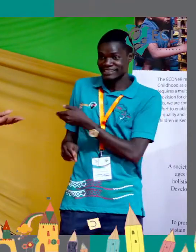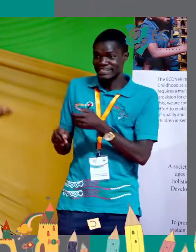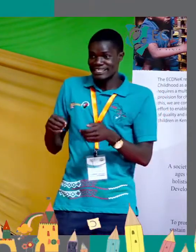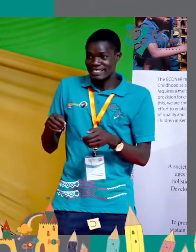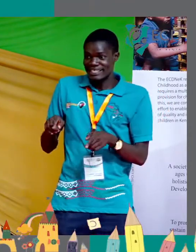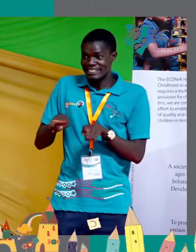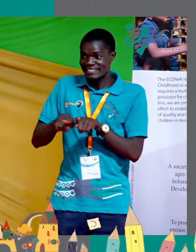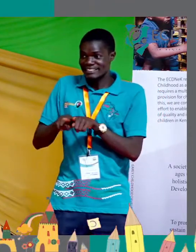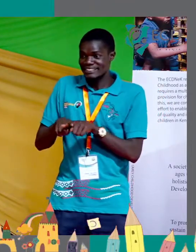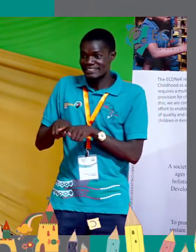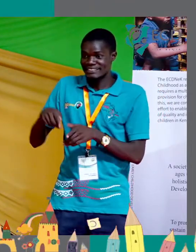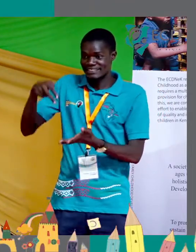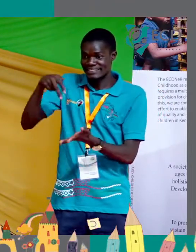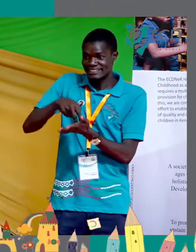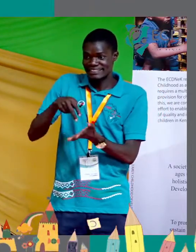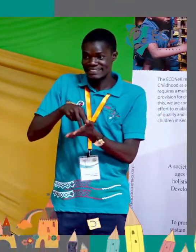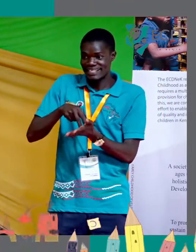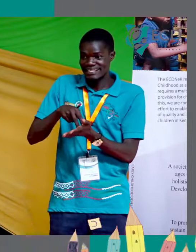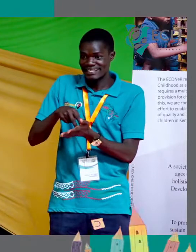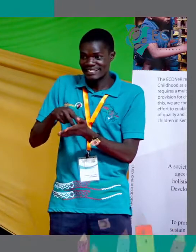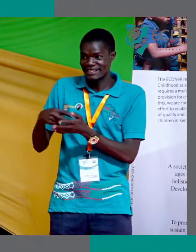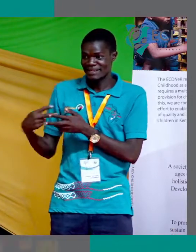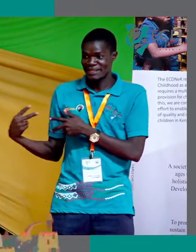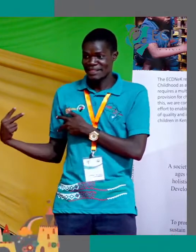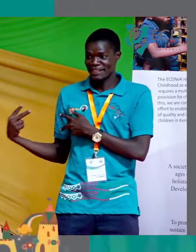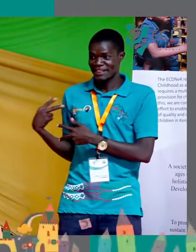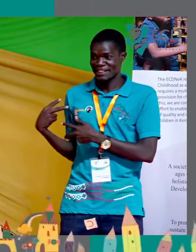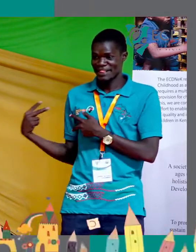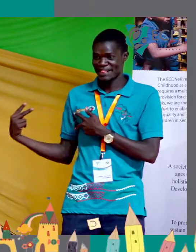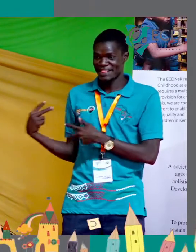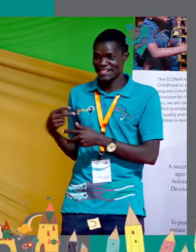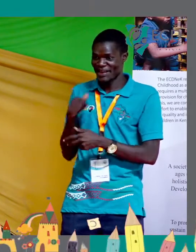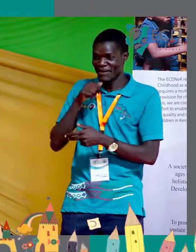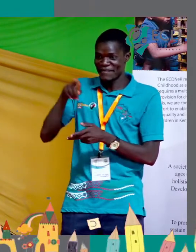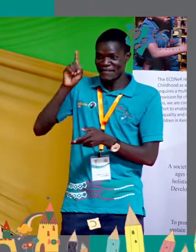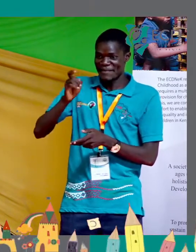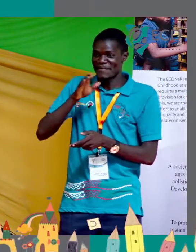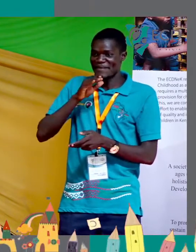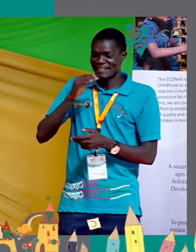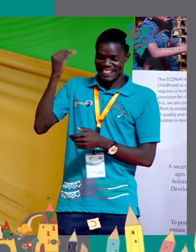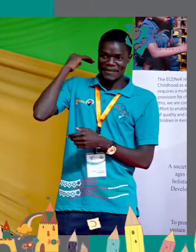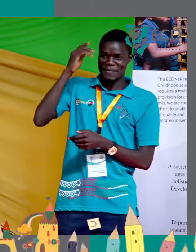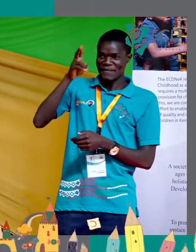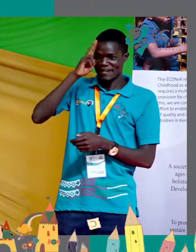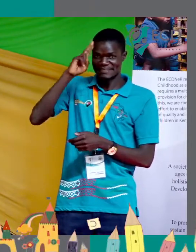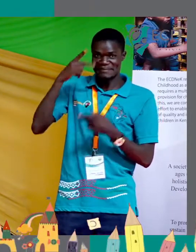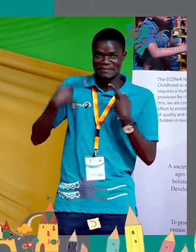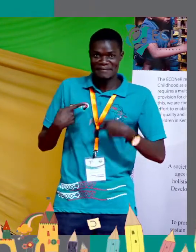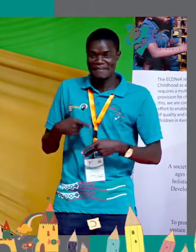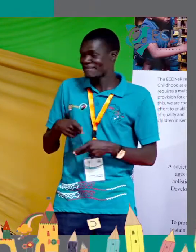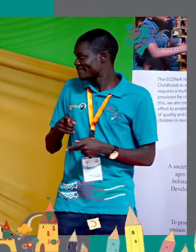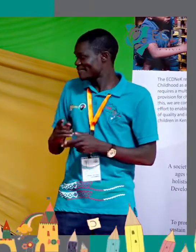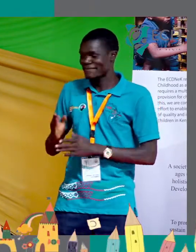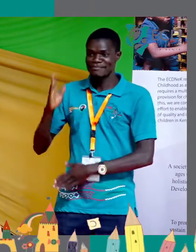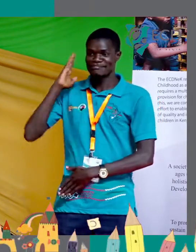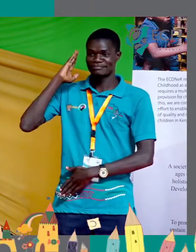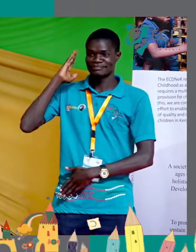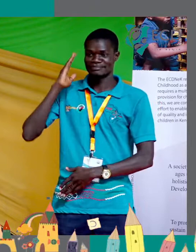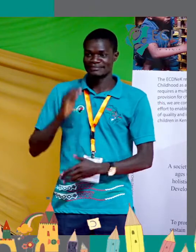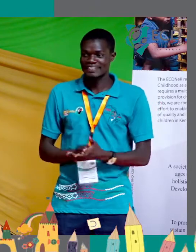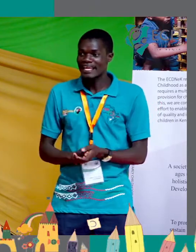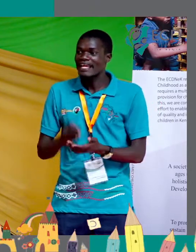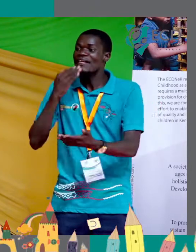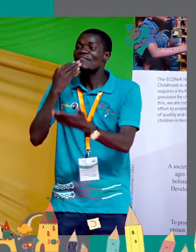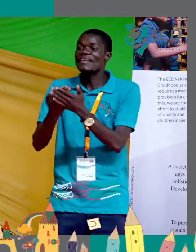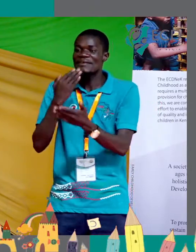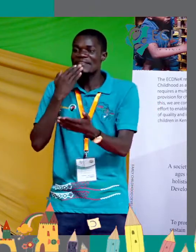he decides that he's standing against me, and that Madam Teresa will be held fairly responsible. So thank